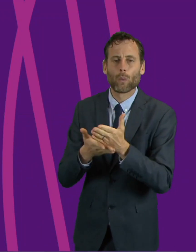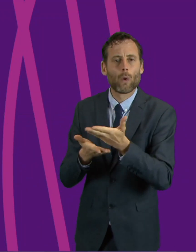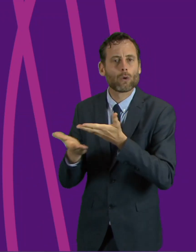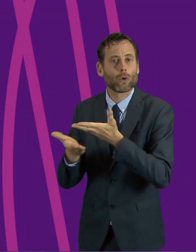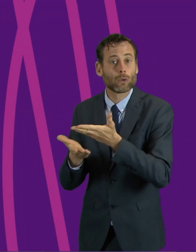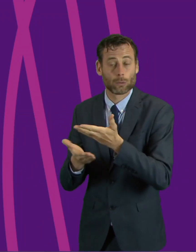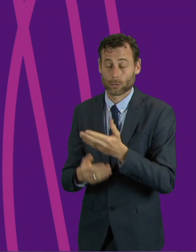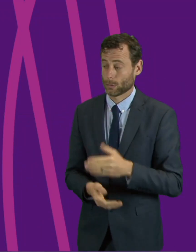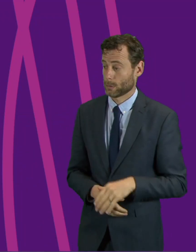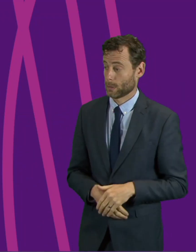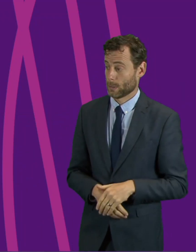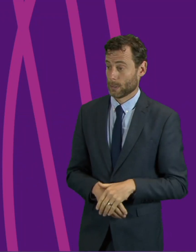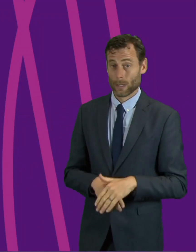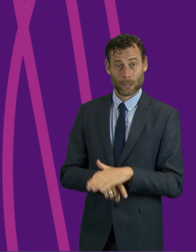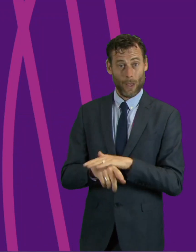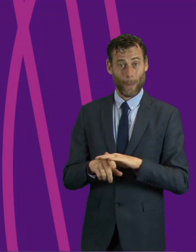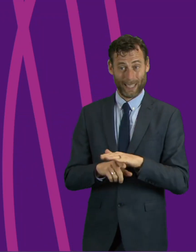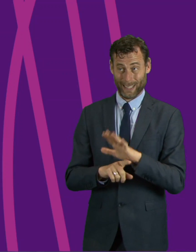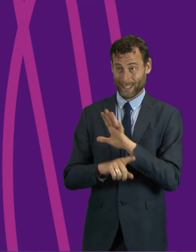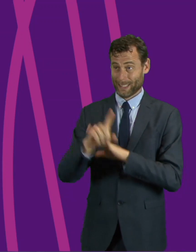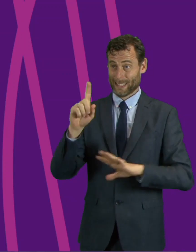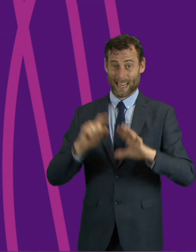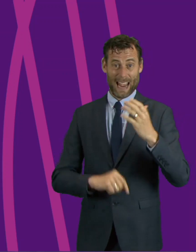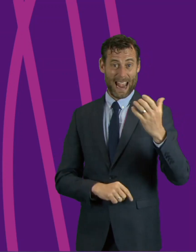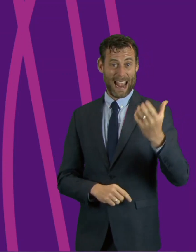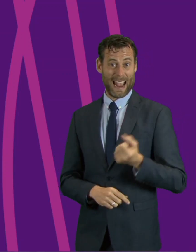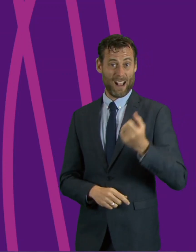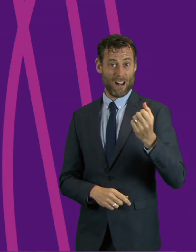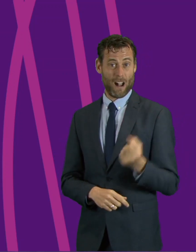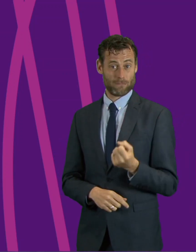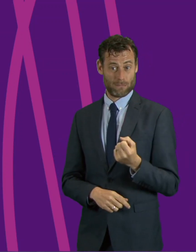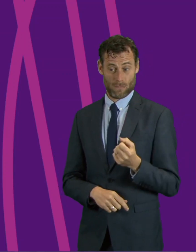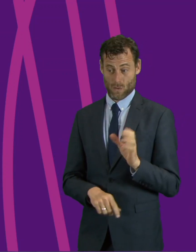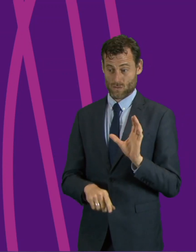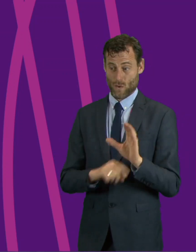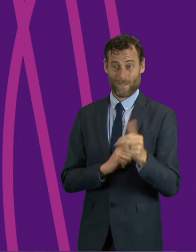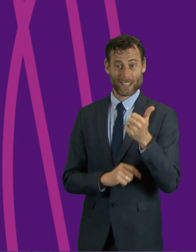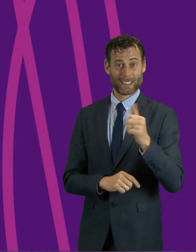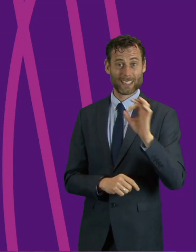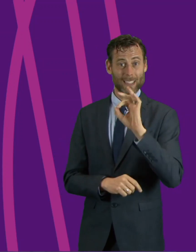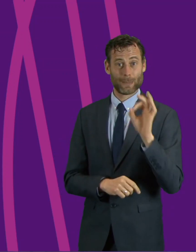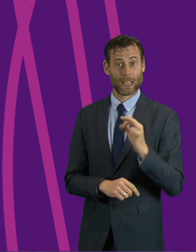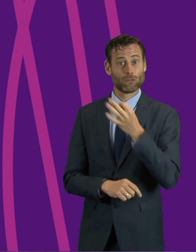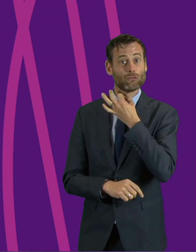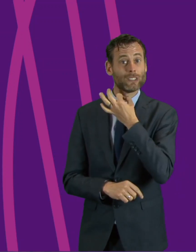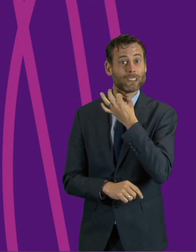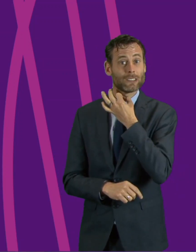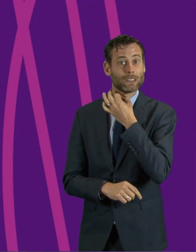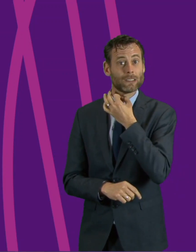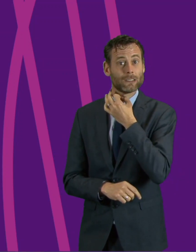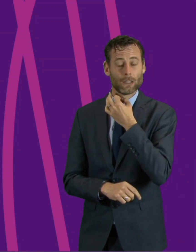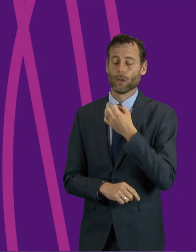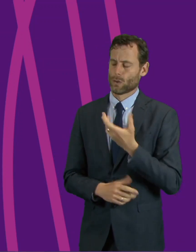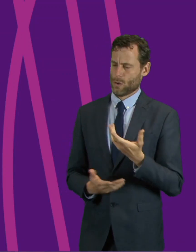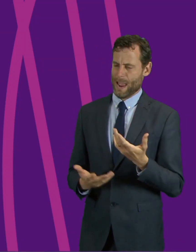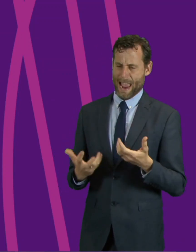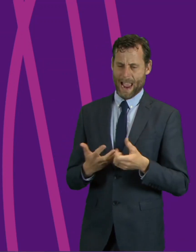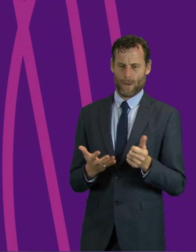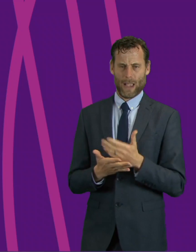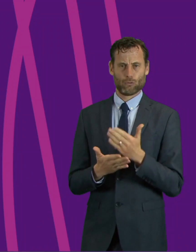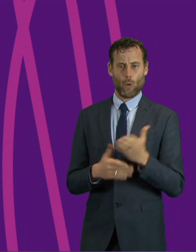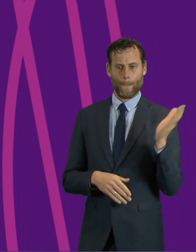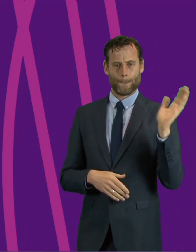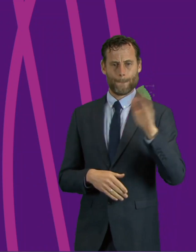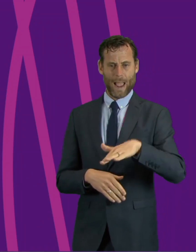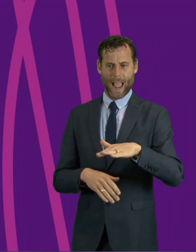of universities' income at risk. So what further measures will the Scottish Government take to ensure we do not see any universities fail as a result of